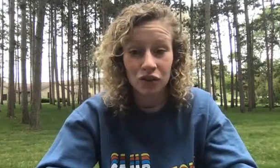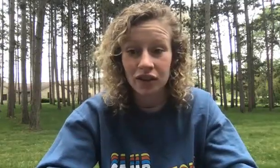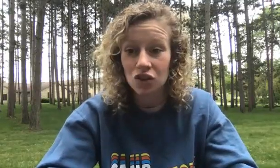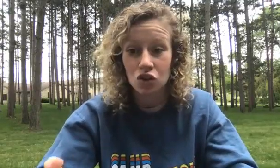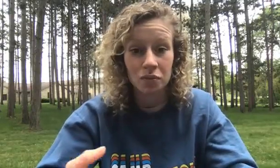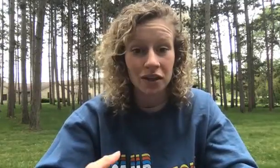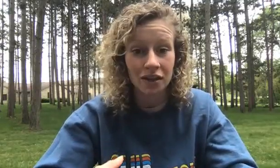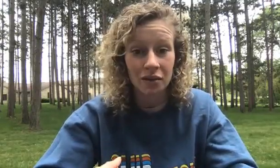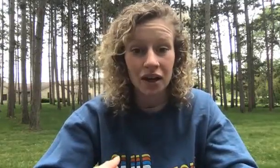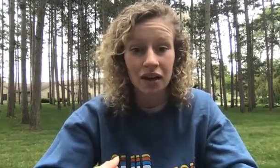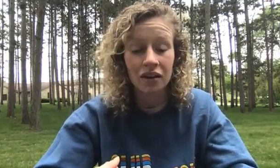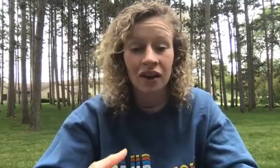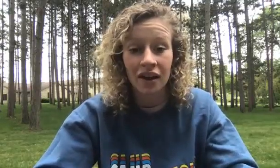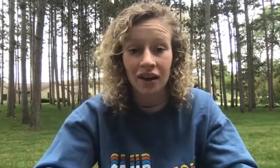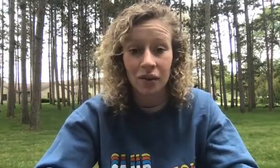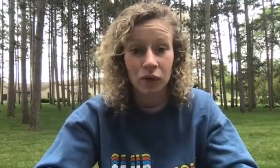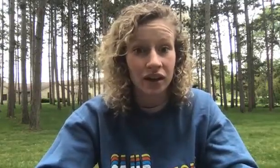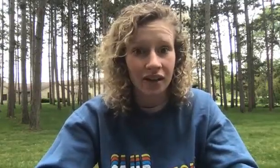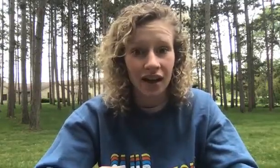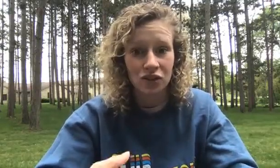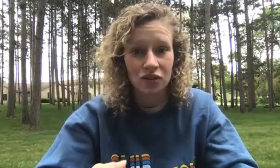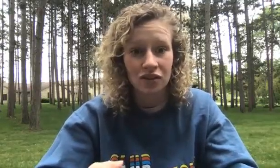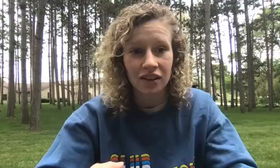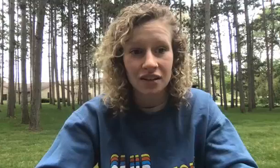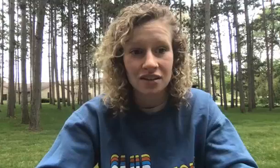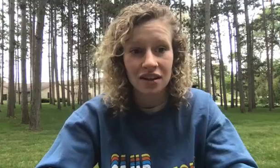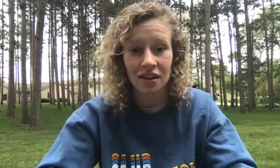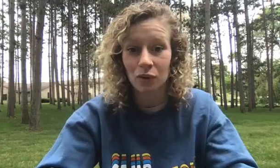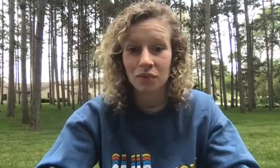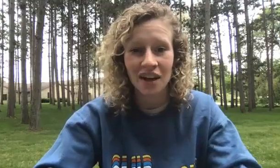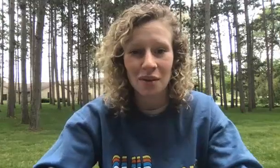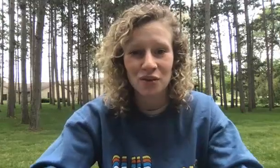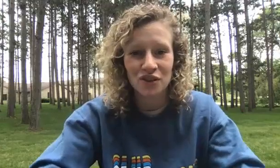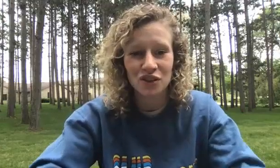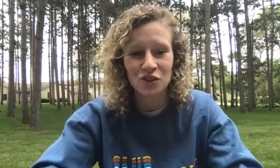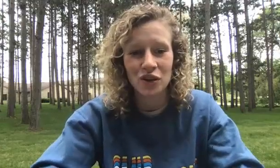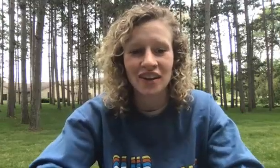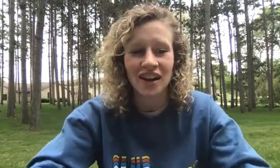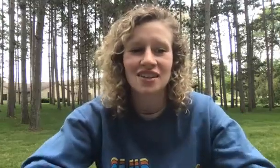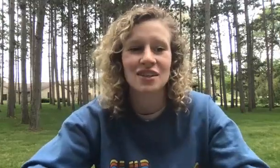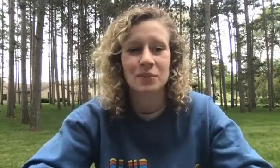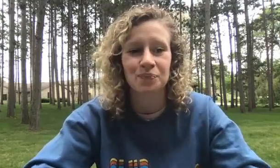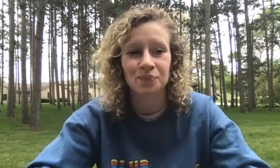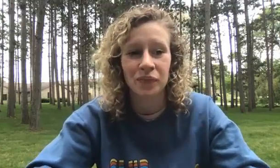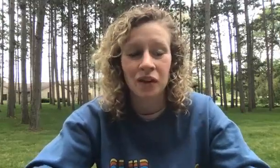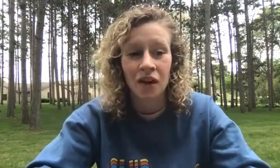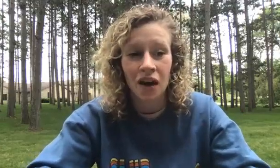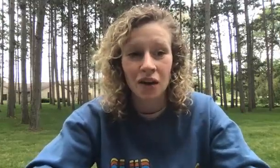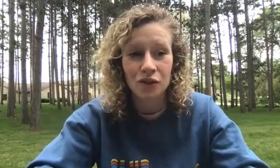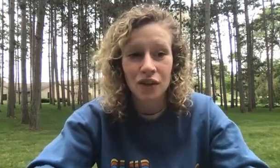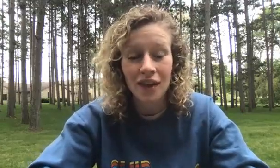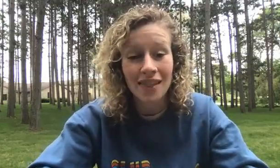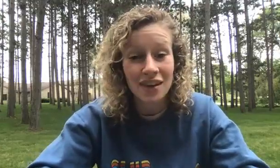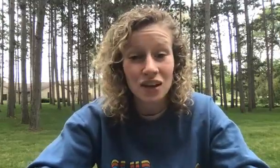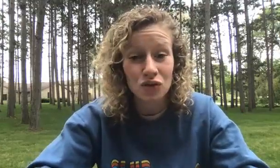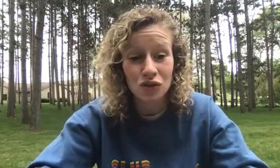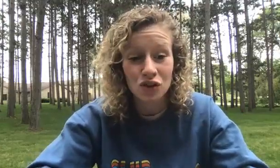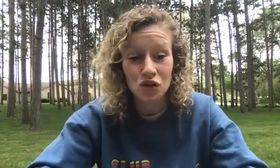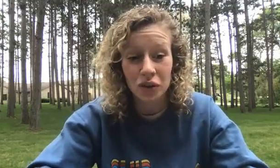to shoot me an email and we can add you to the list, and we'd be happy for you to join us. Other than that, thank you for joining